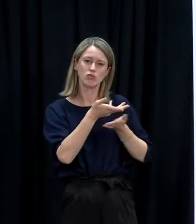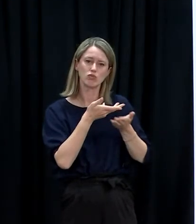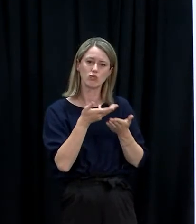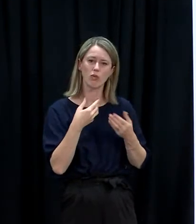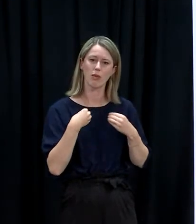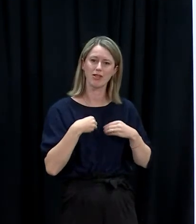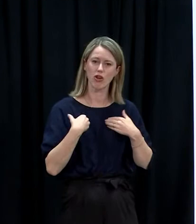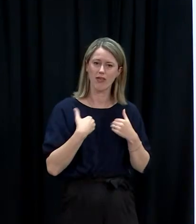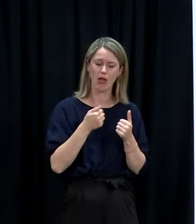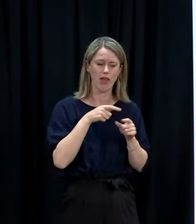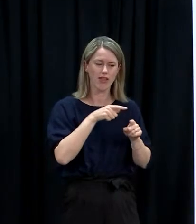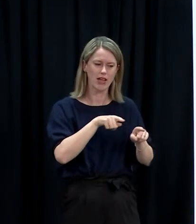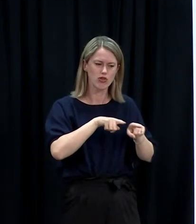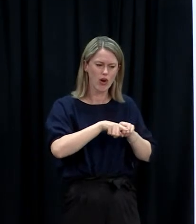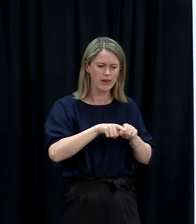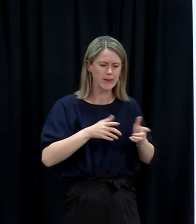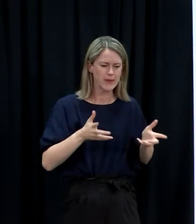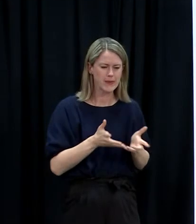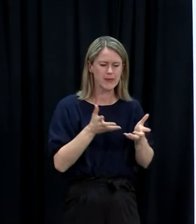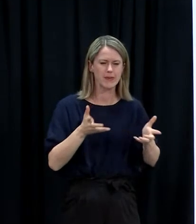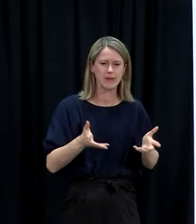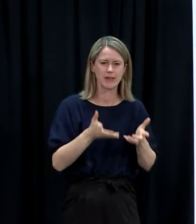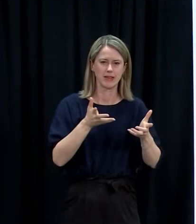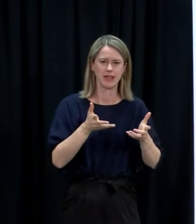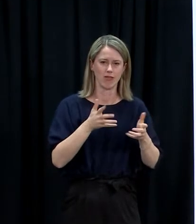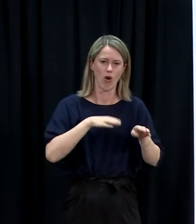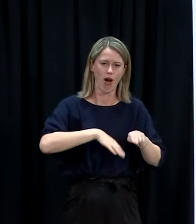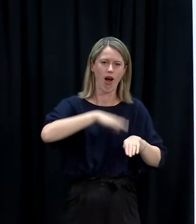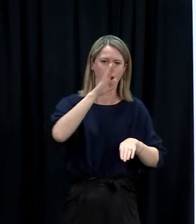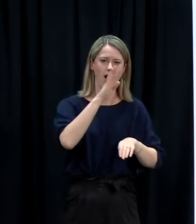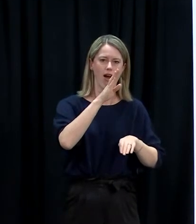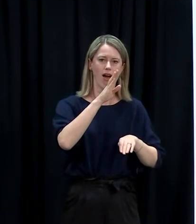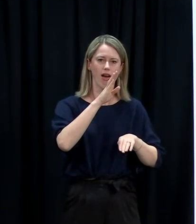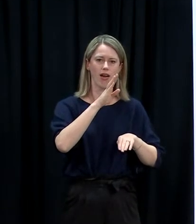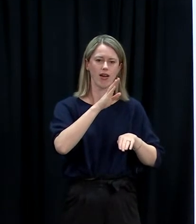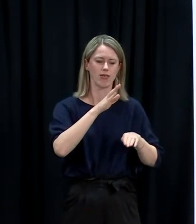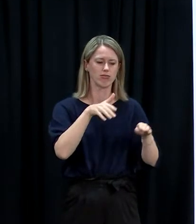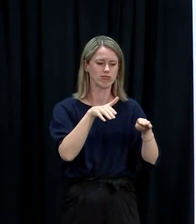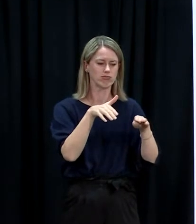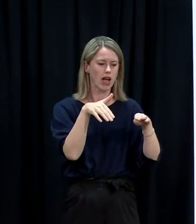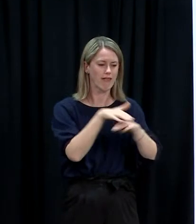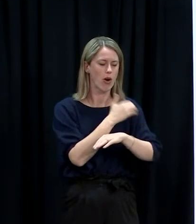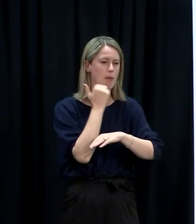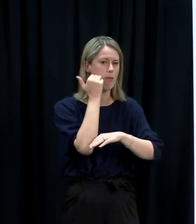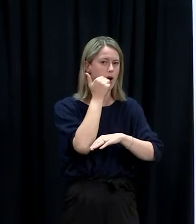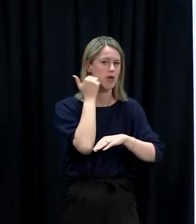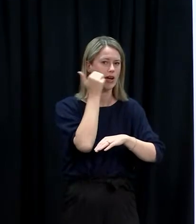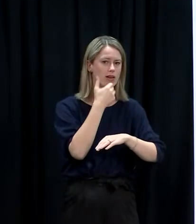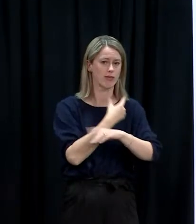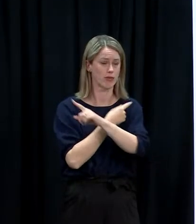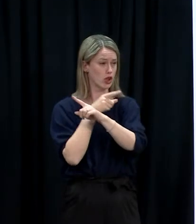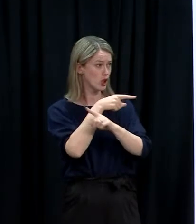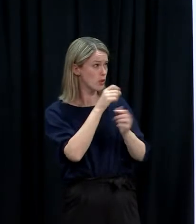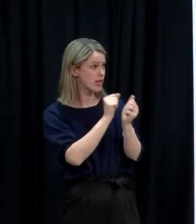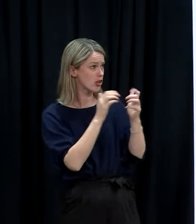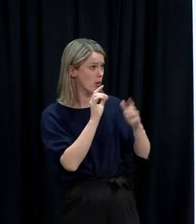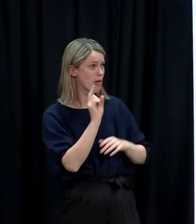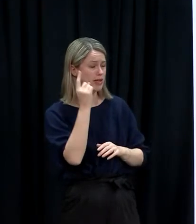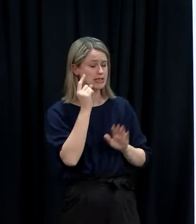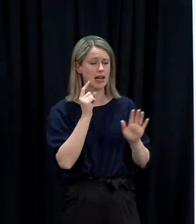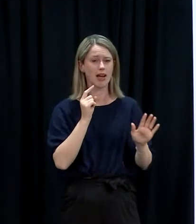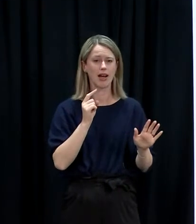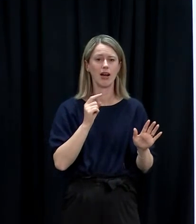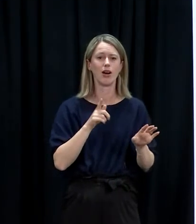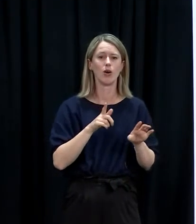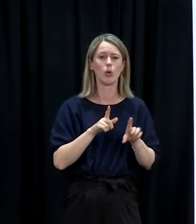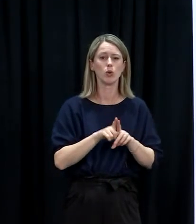two, and that they are actively working to get the highest possible rates and Māori coverage in their regions. I should